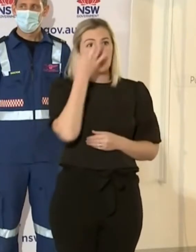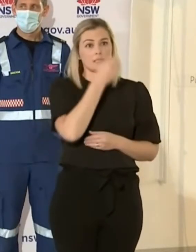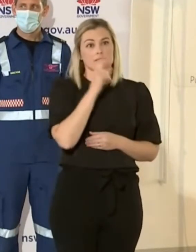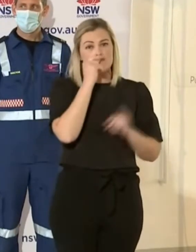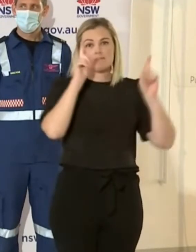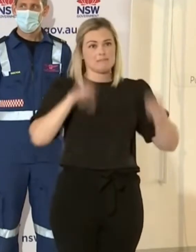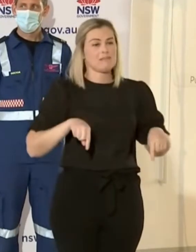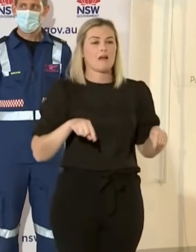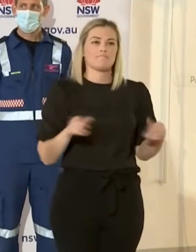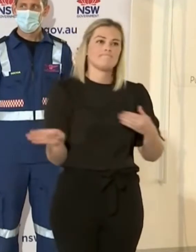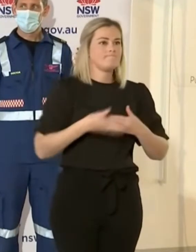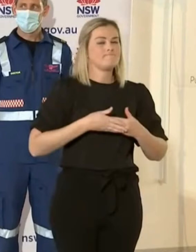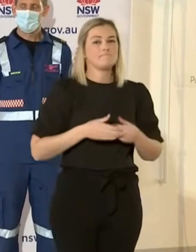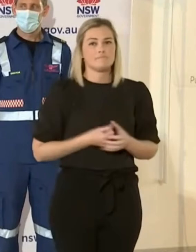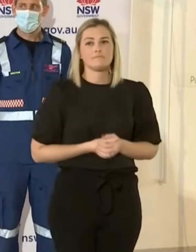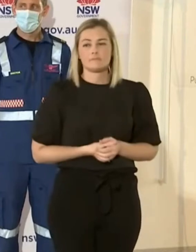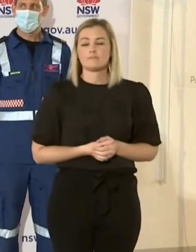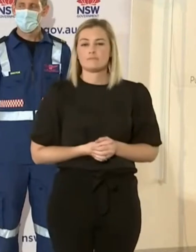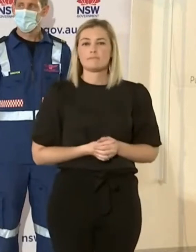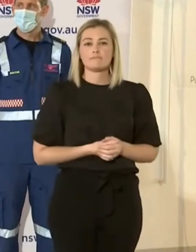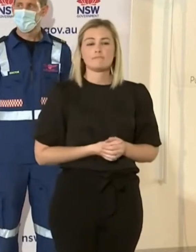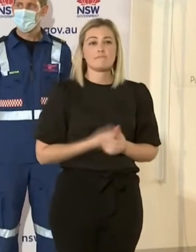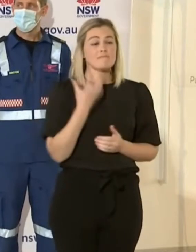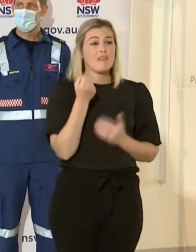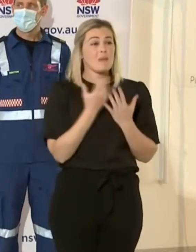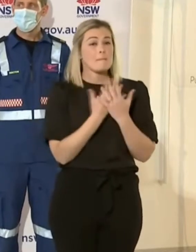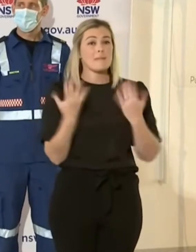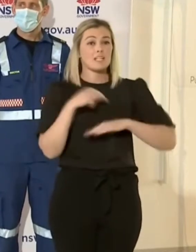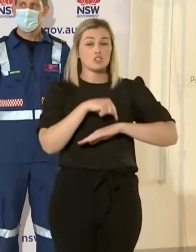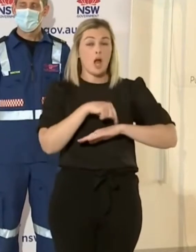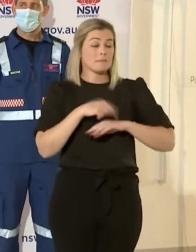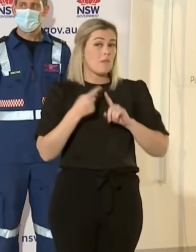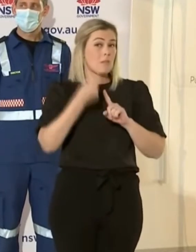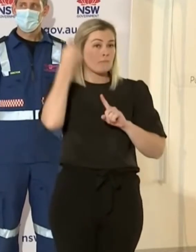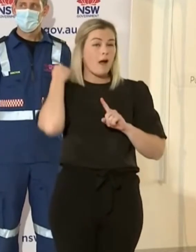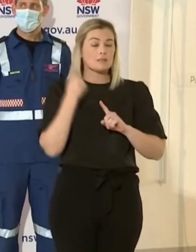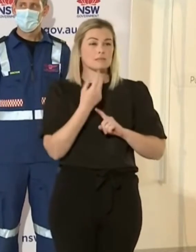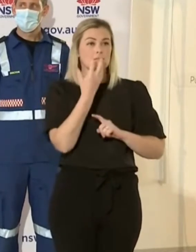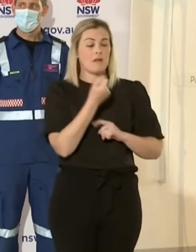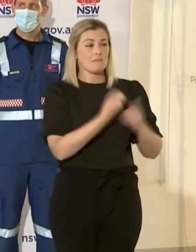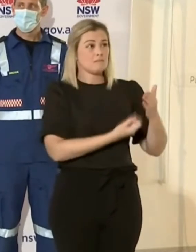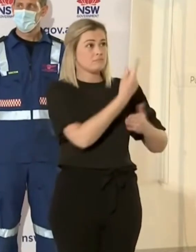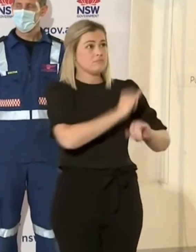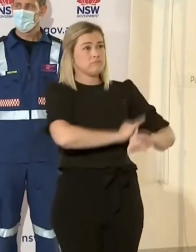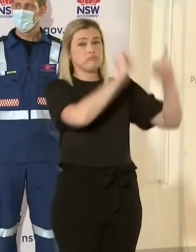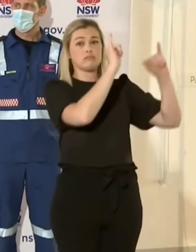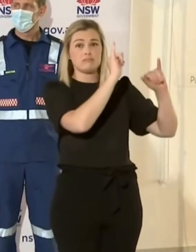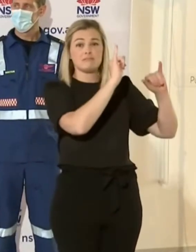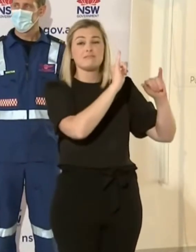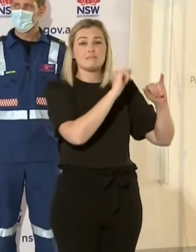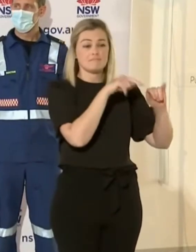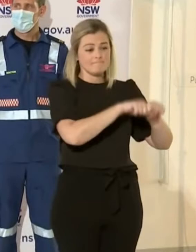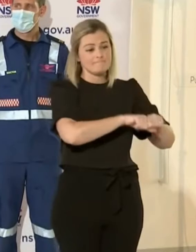late nights and late afternoons when a situation has occurred and the decision is taken that we have